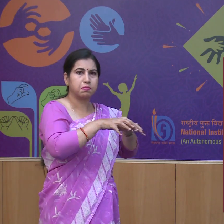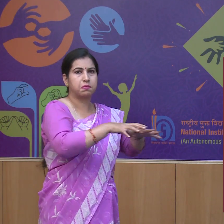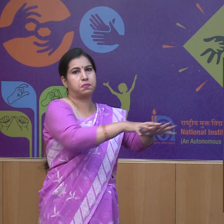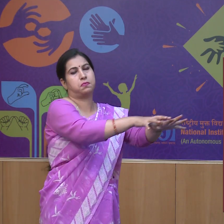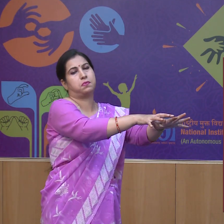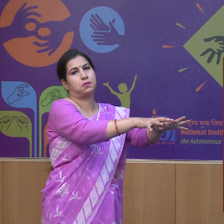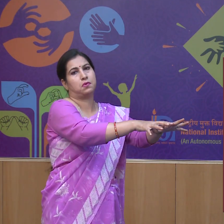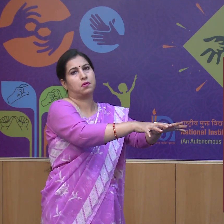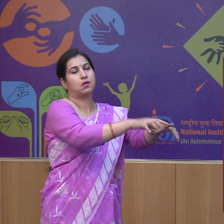and